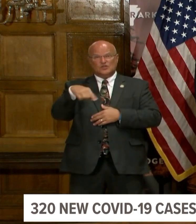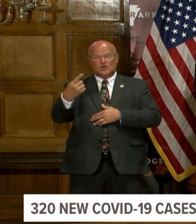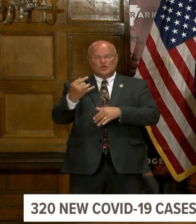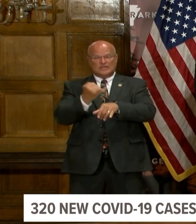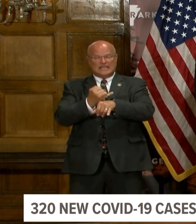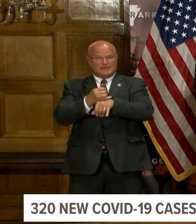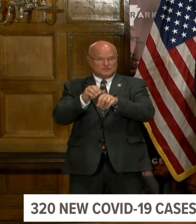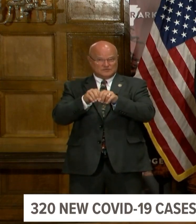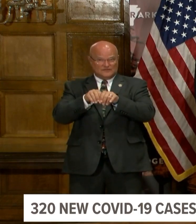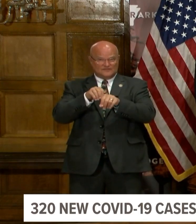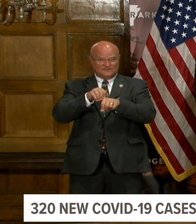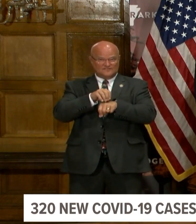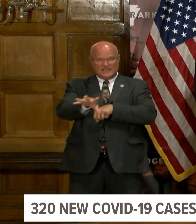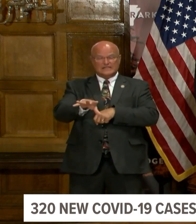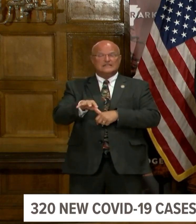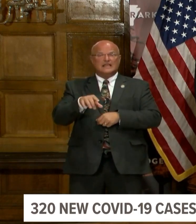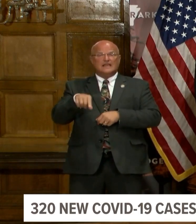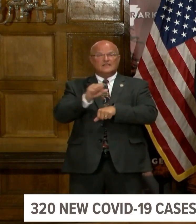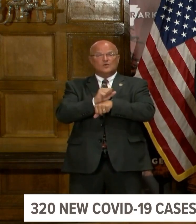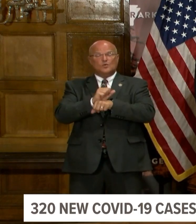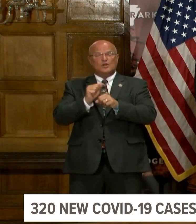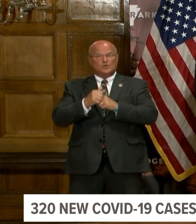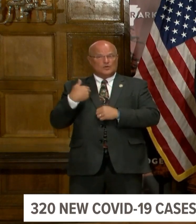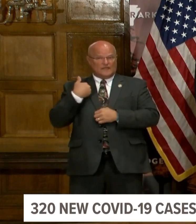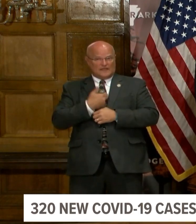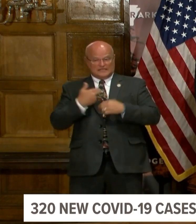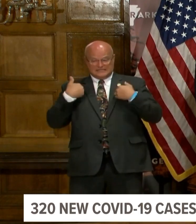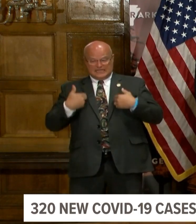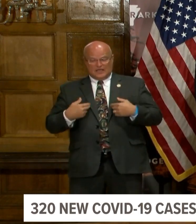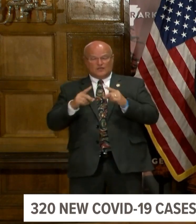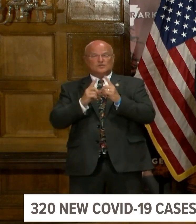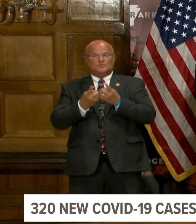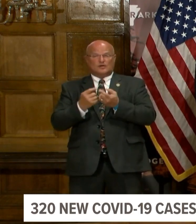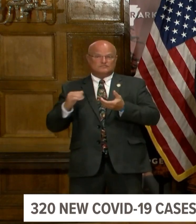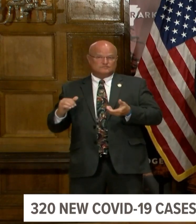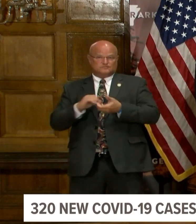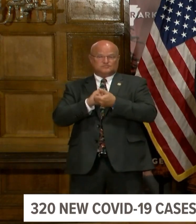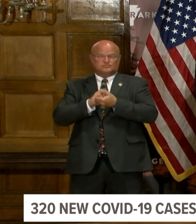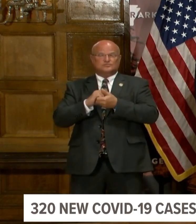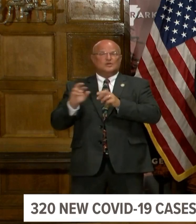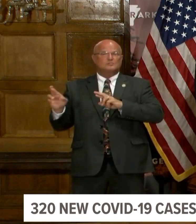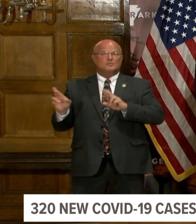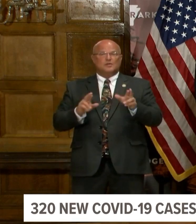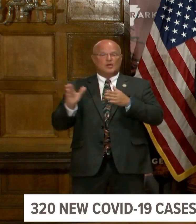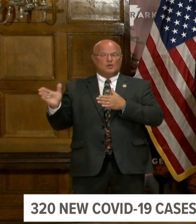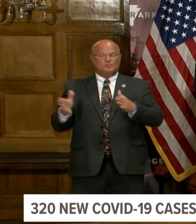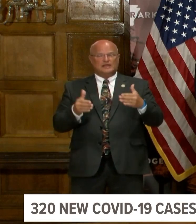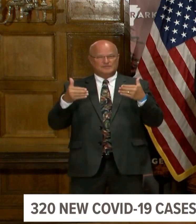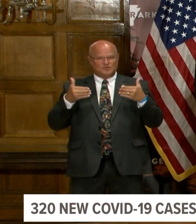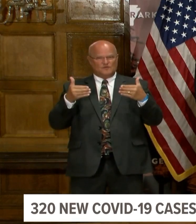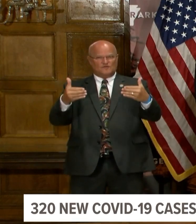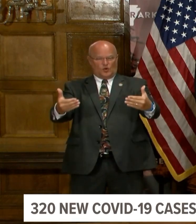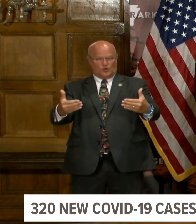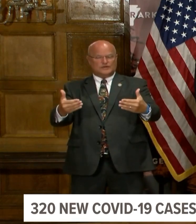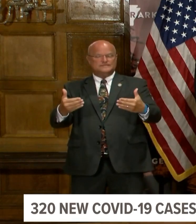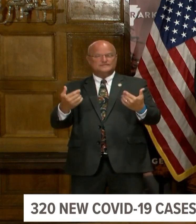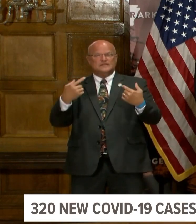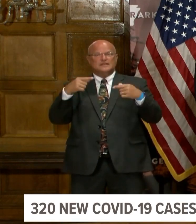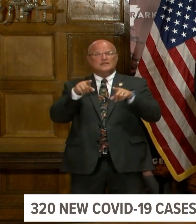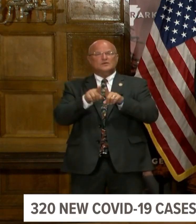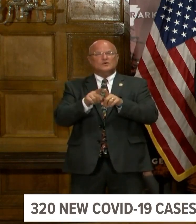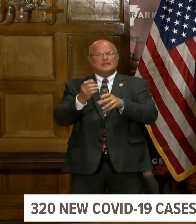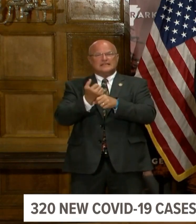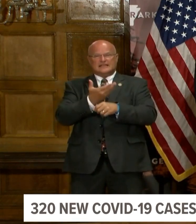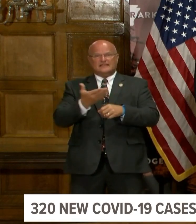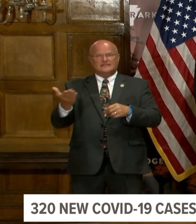that was affected, and they are working with us and with the health department to prepare a plan going forward in order to